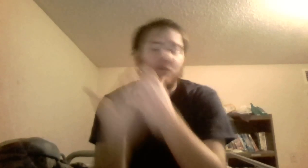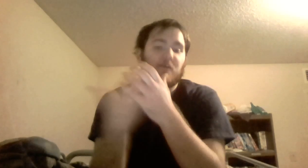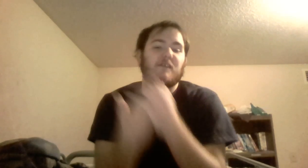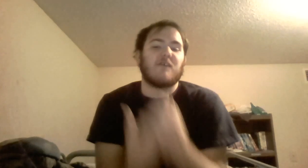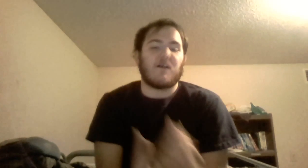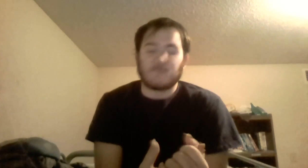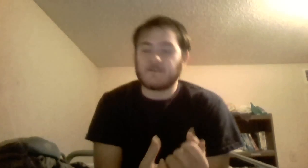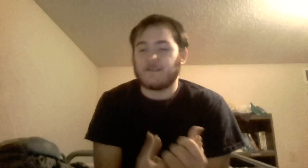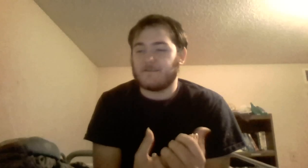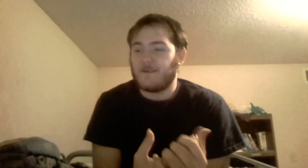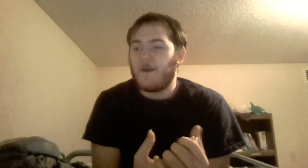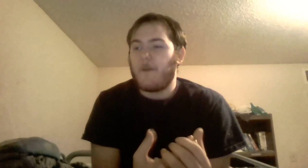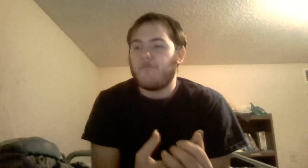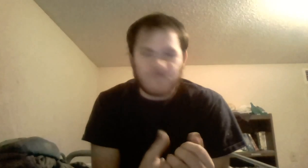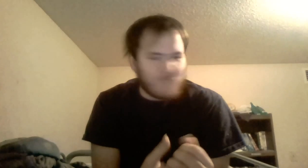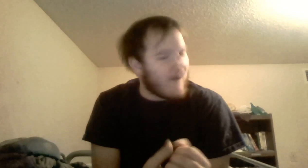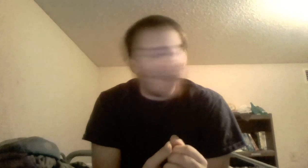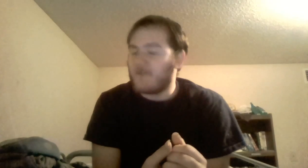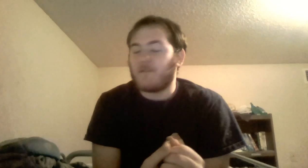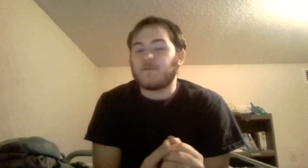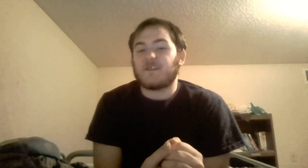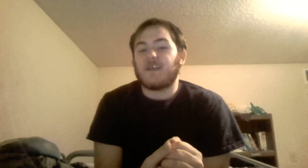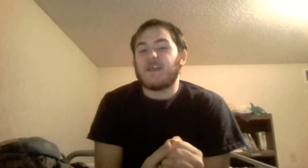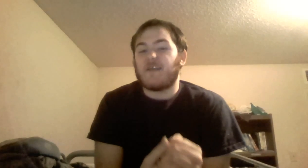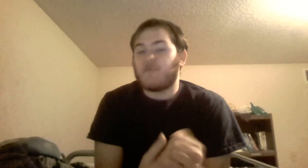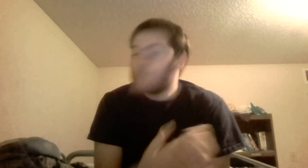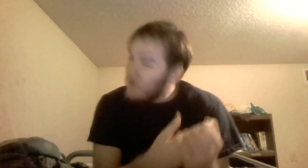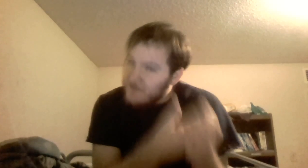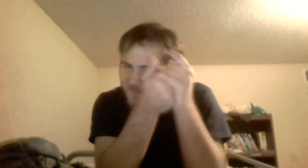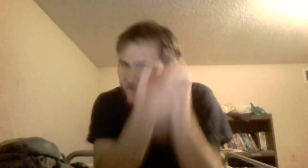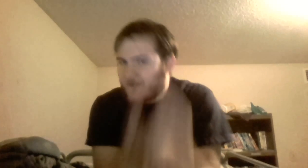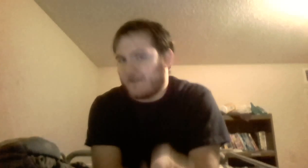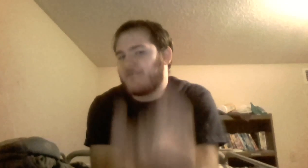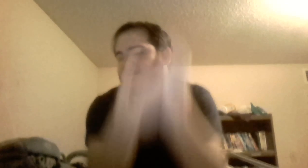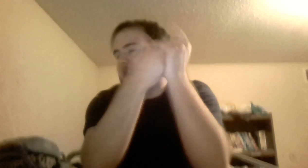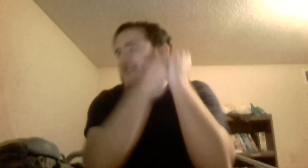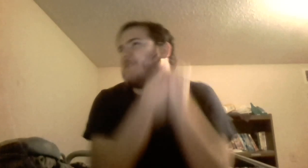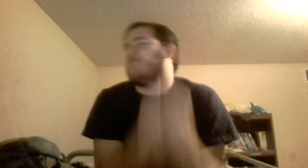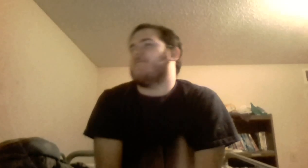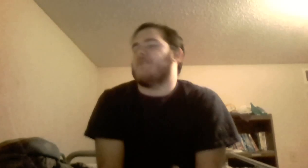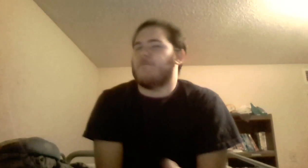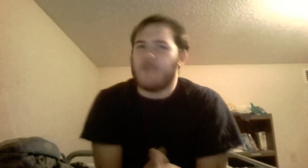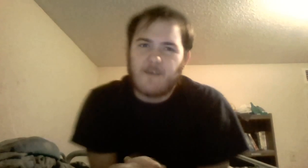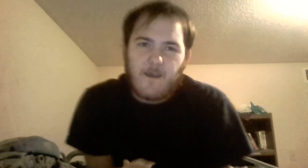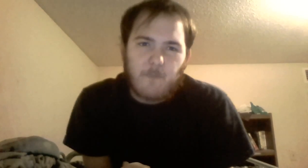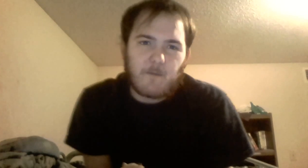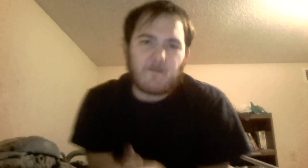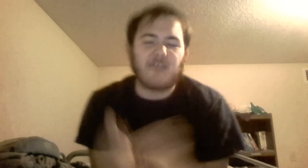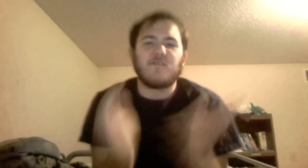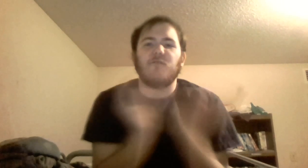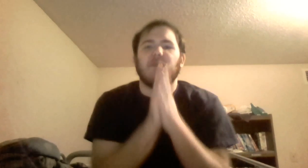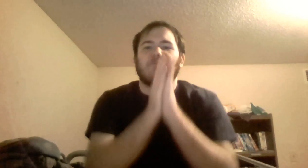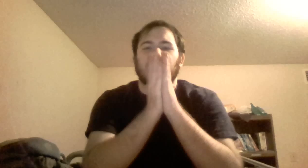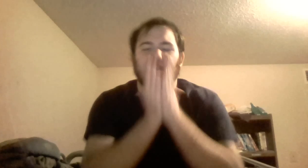her granddaughter, and that's going to stay at the moment. So, we'll get to that in a bit. But back to the main plot.